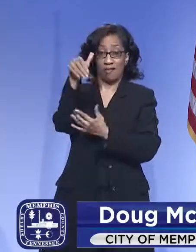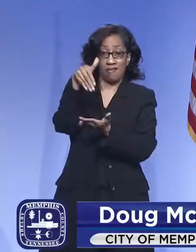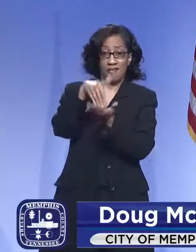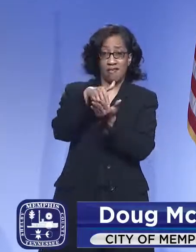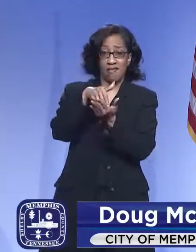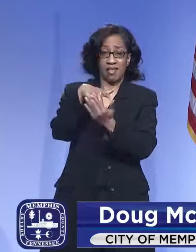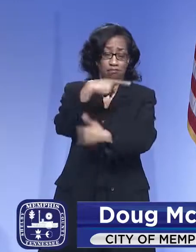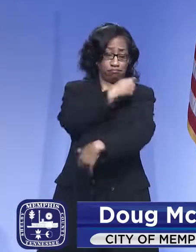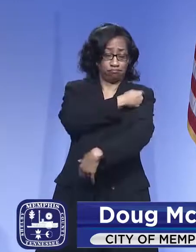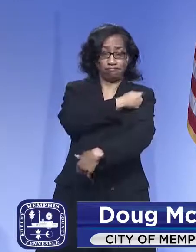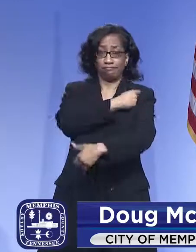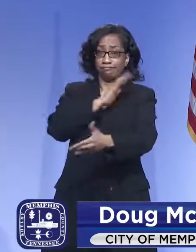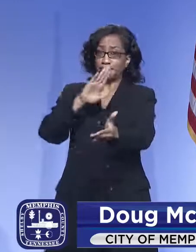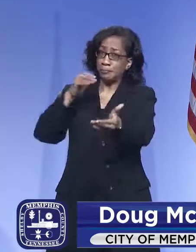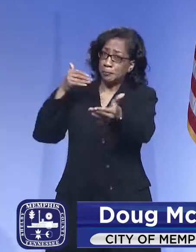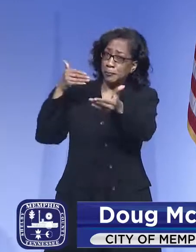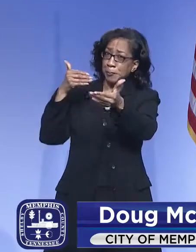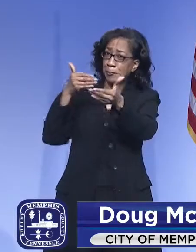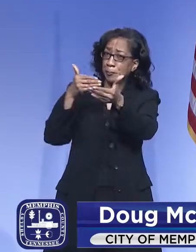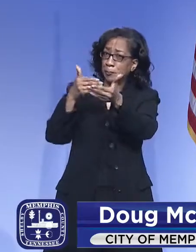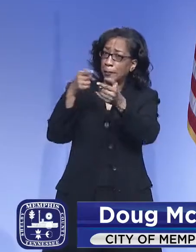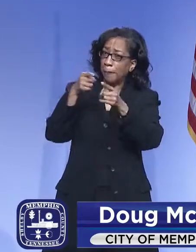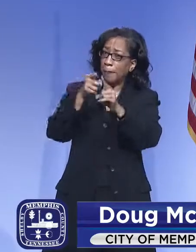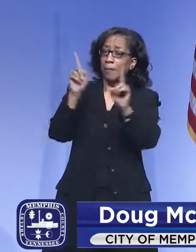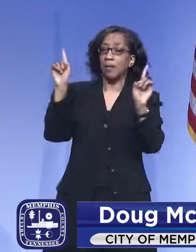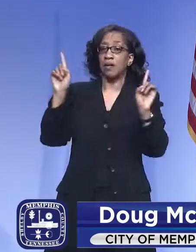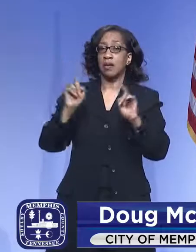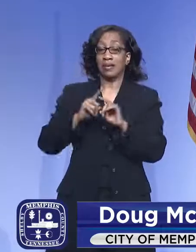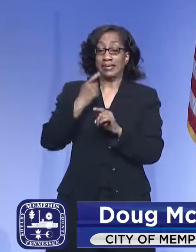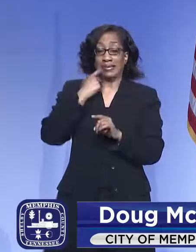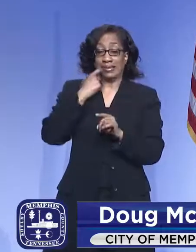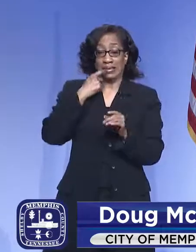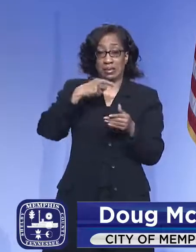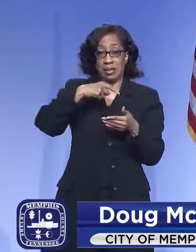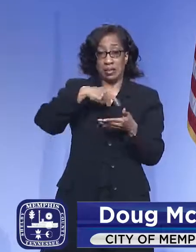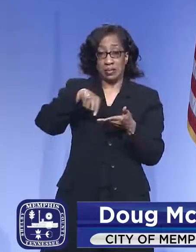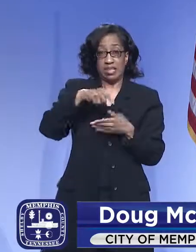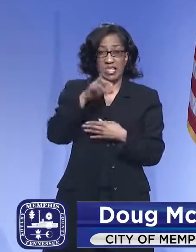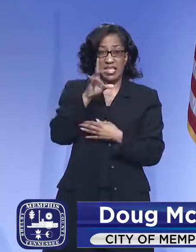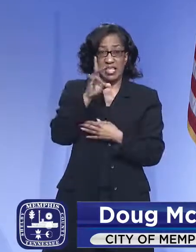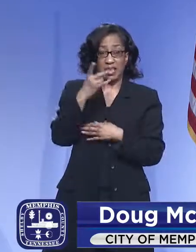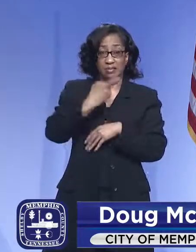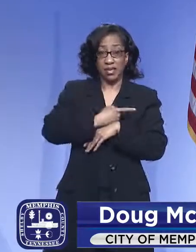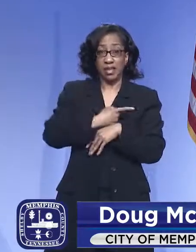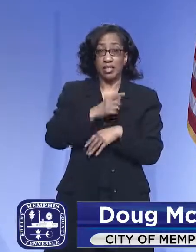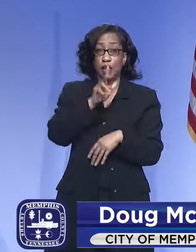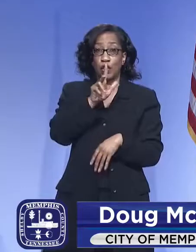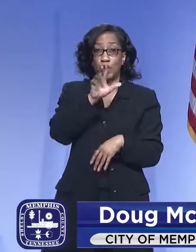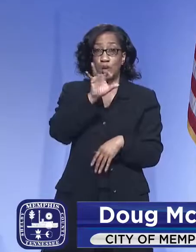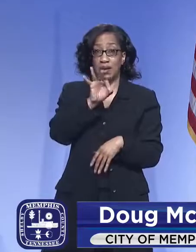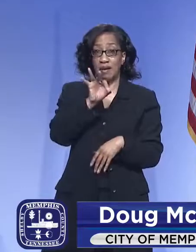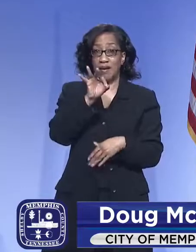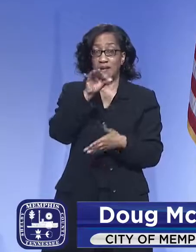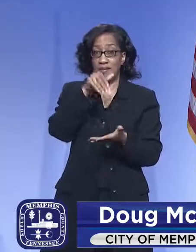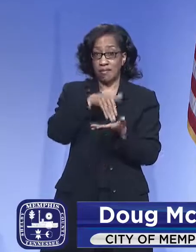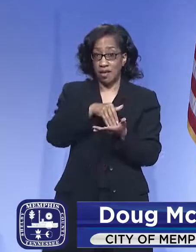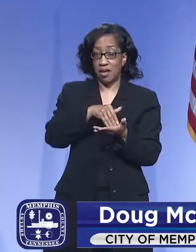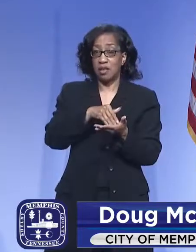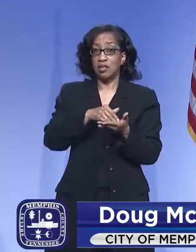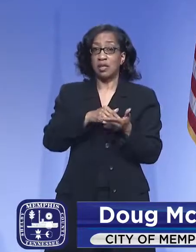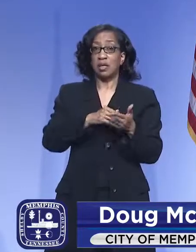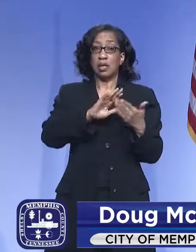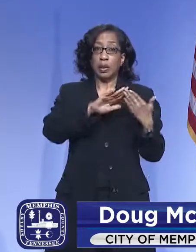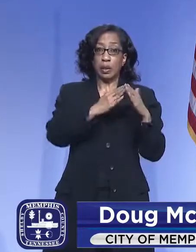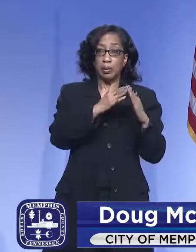of vaccinations administered. Just in the last 7 days, we've given 39,000 through our community pods and through our fixed site